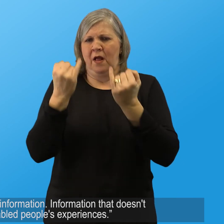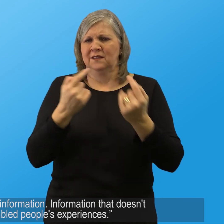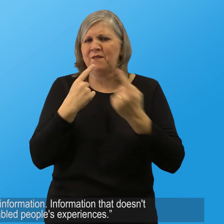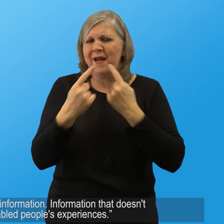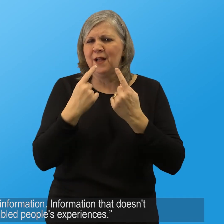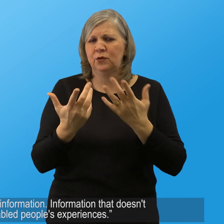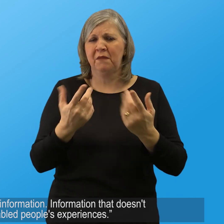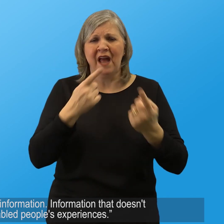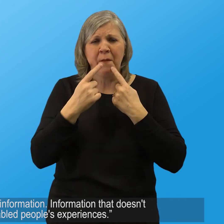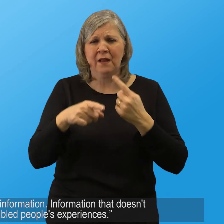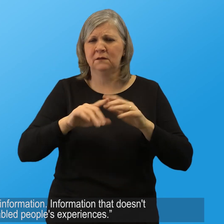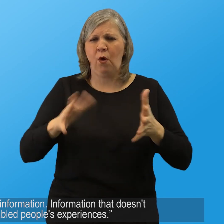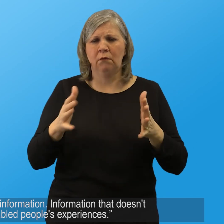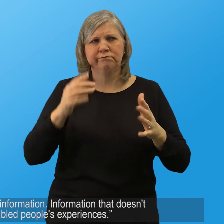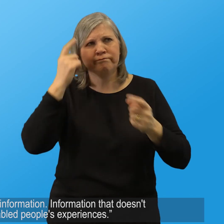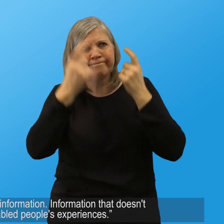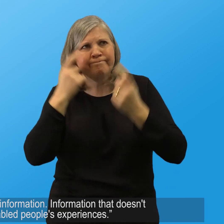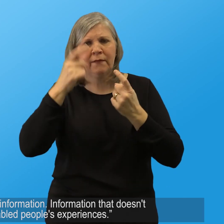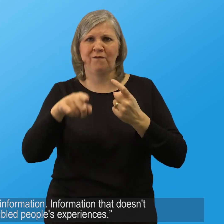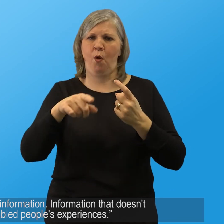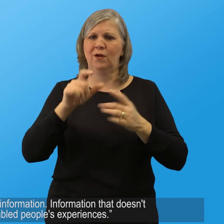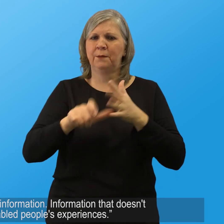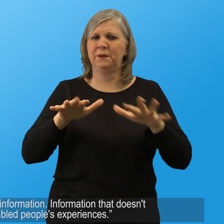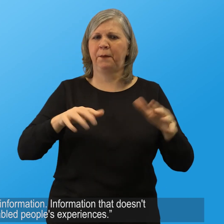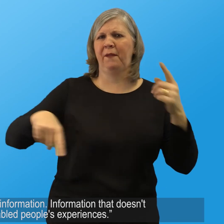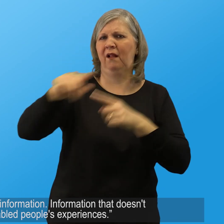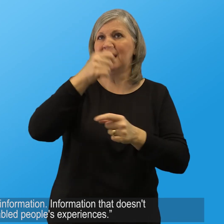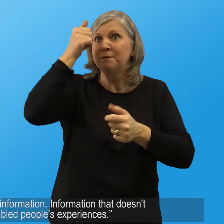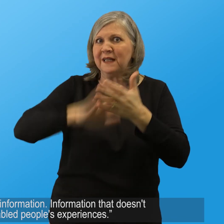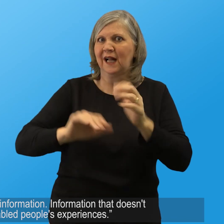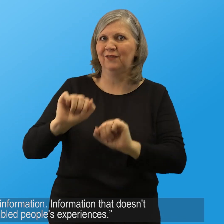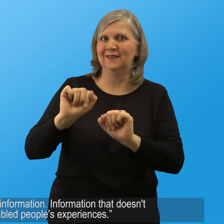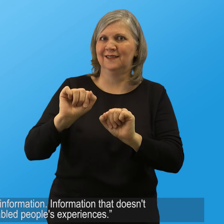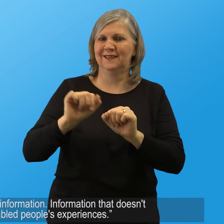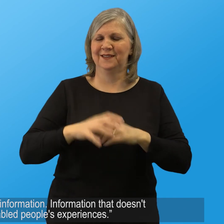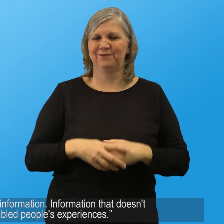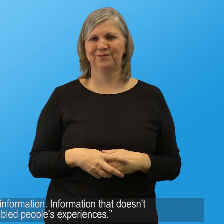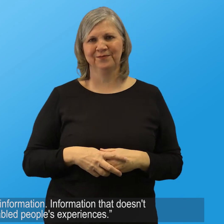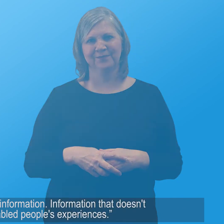information. Information that doesn't consider disabled people's experiences.